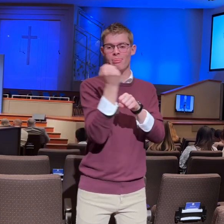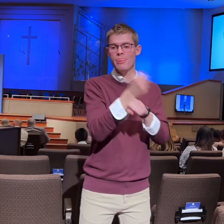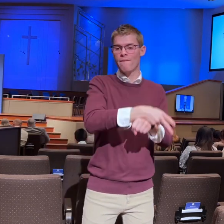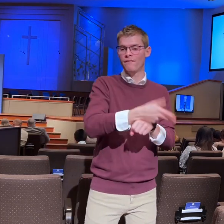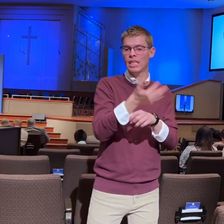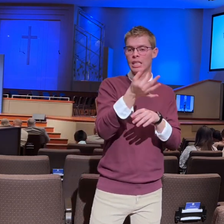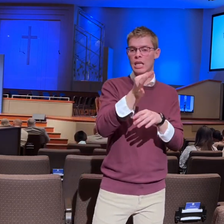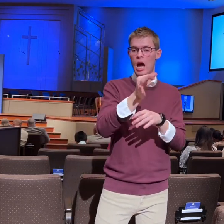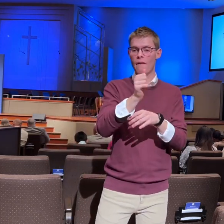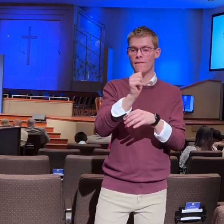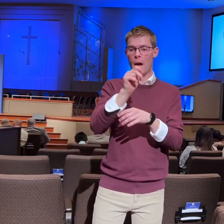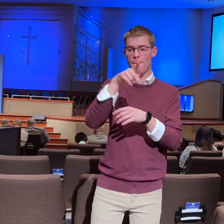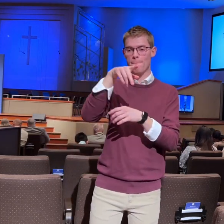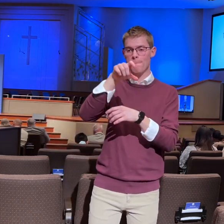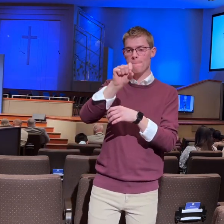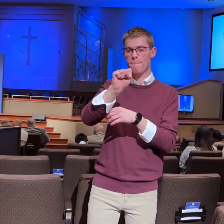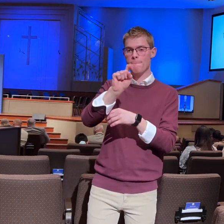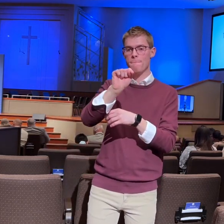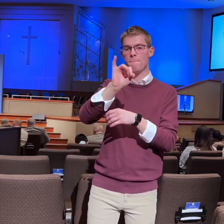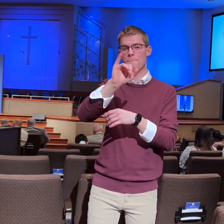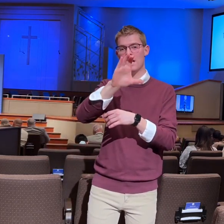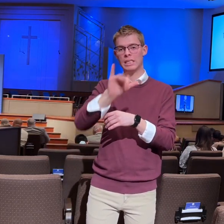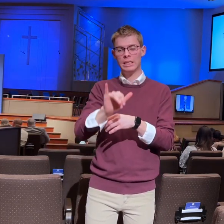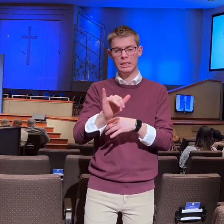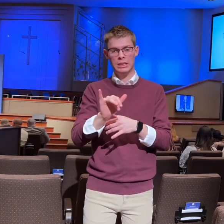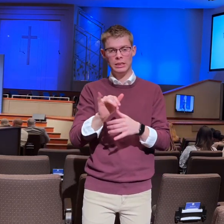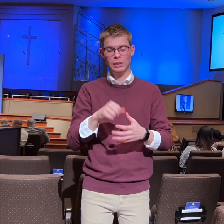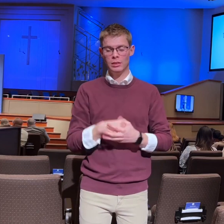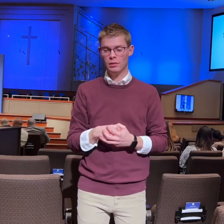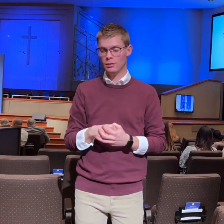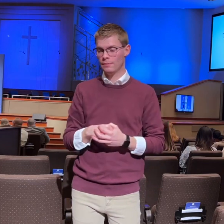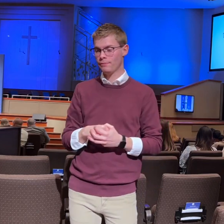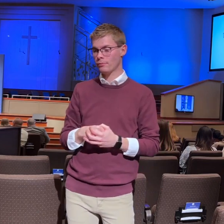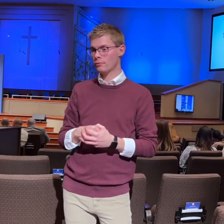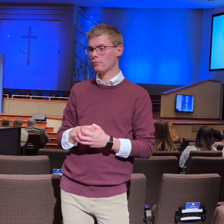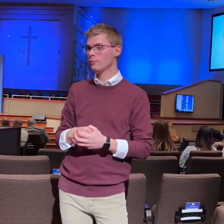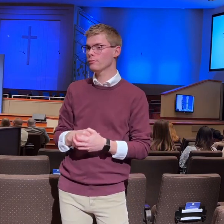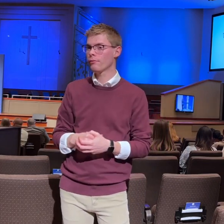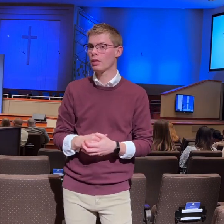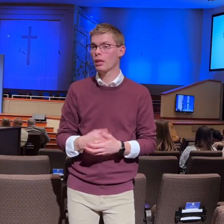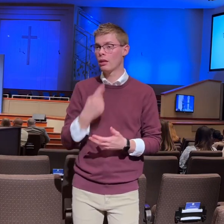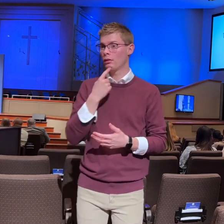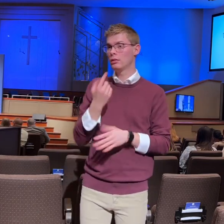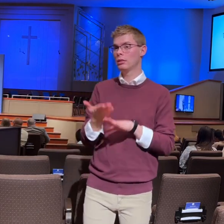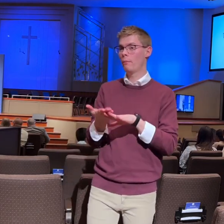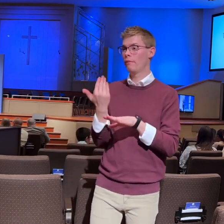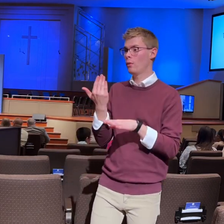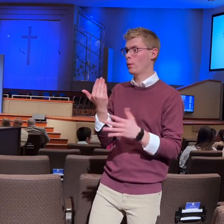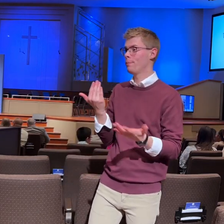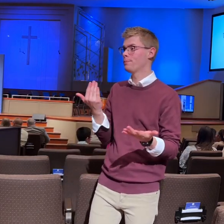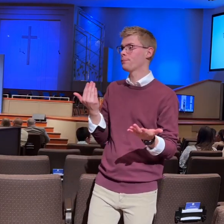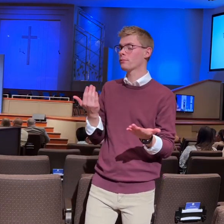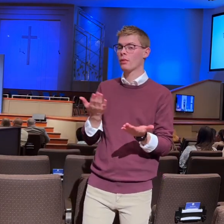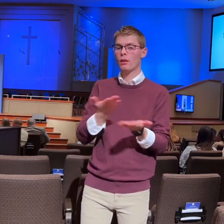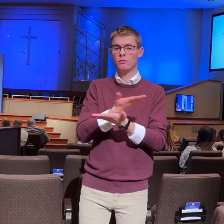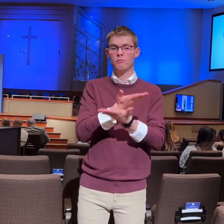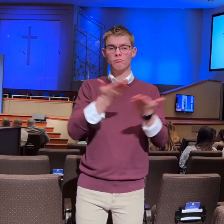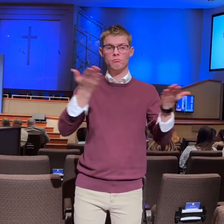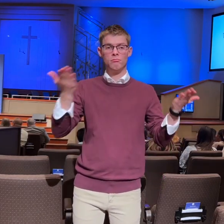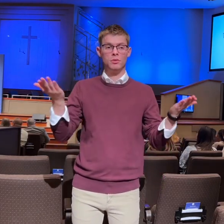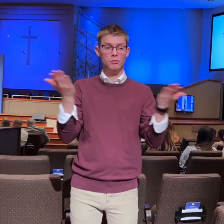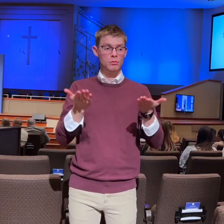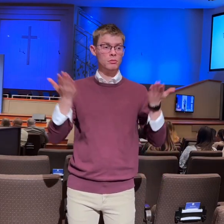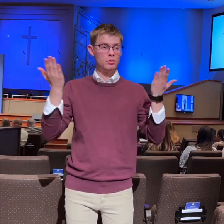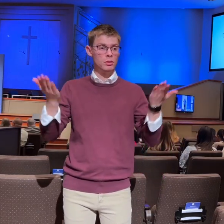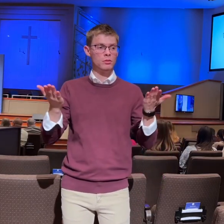The defeat of apostasy. Now, again, as I said in the introduction, nobody in here tonight should want to ever